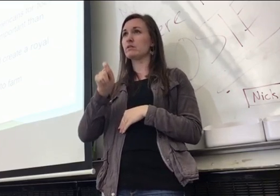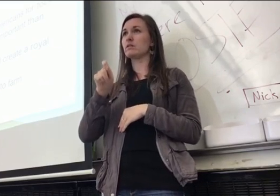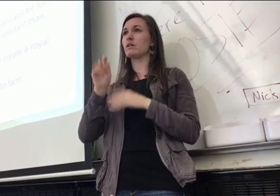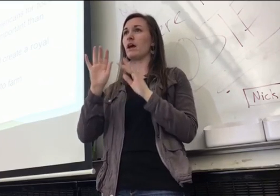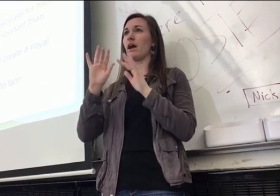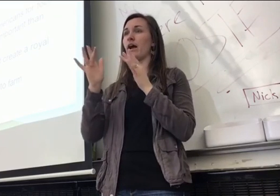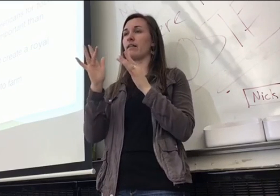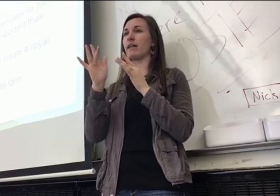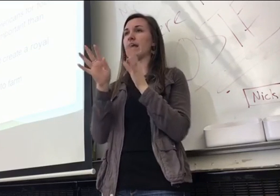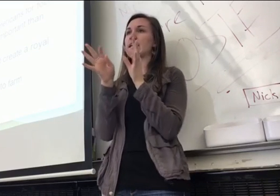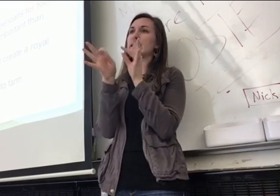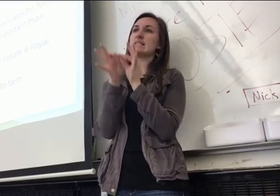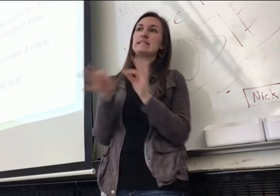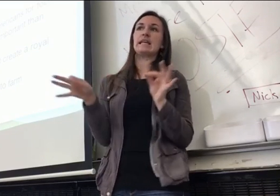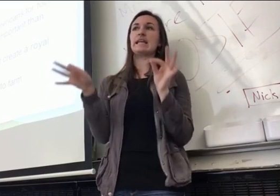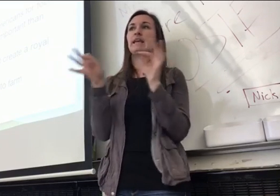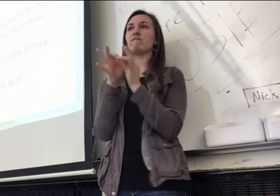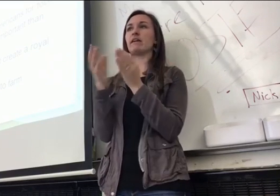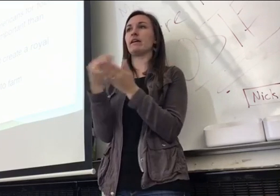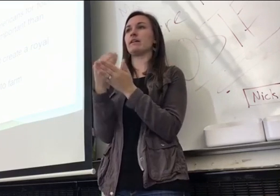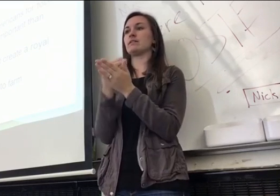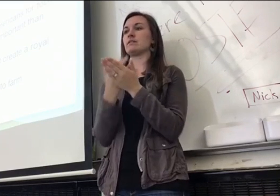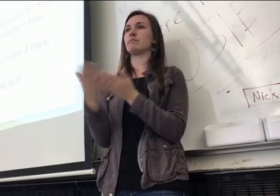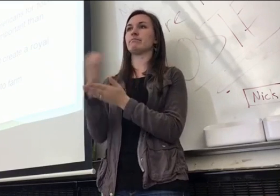highlight significant profits.